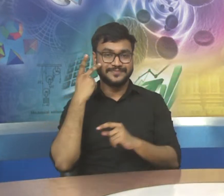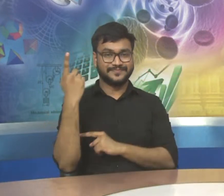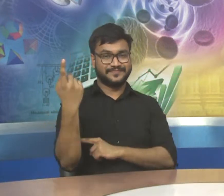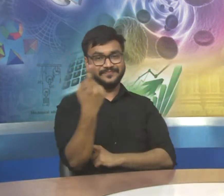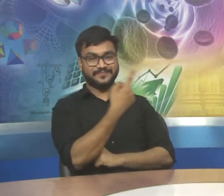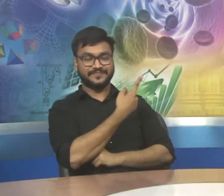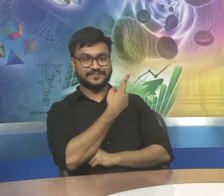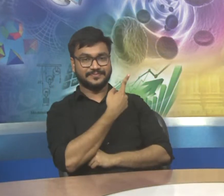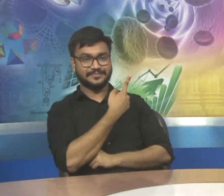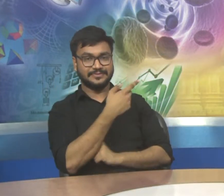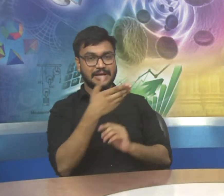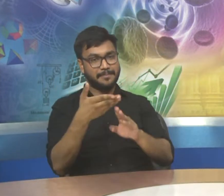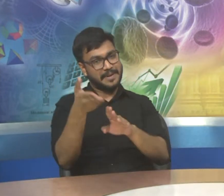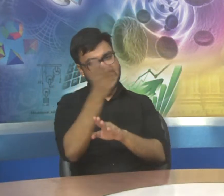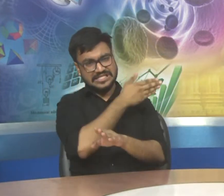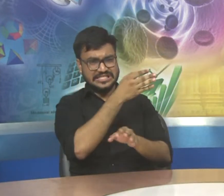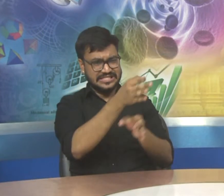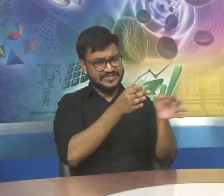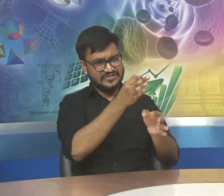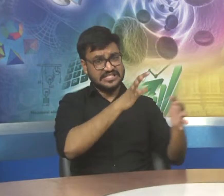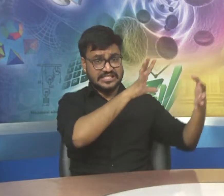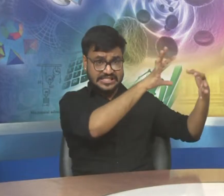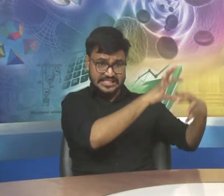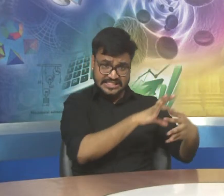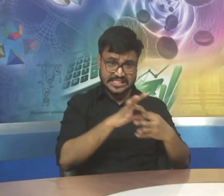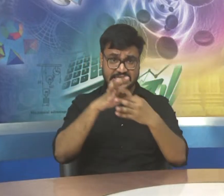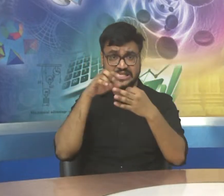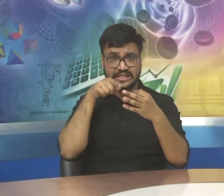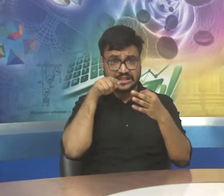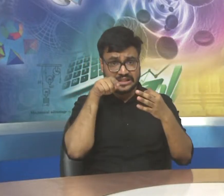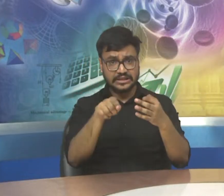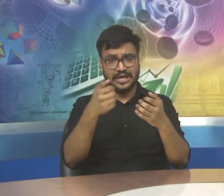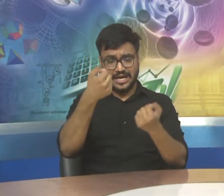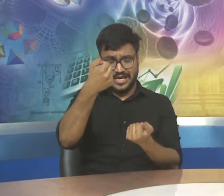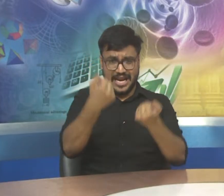There is a visual representation of that example.